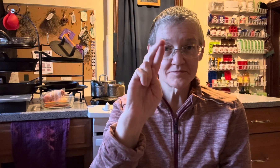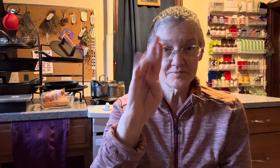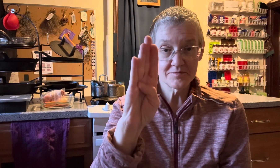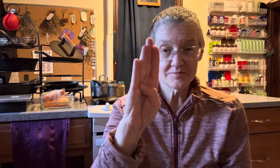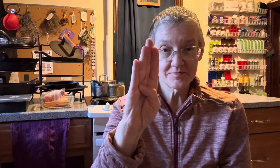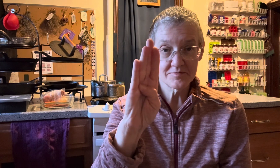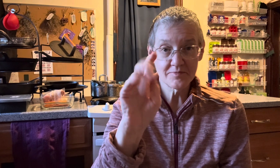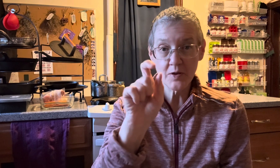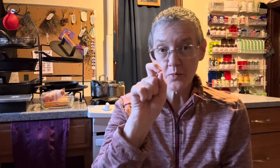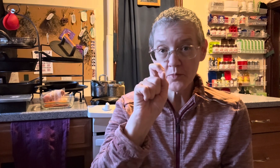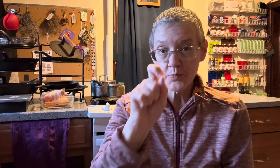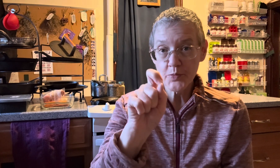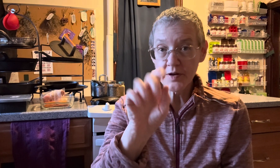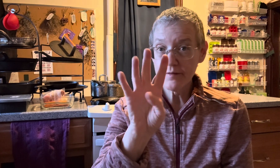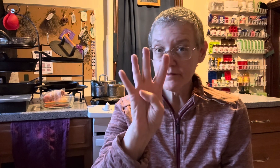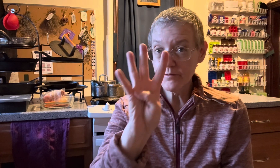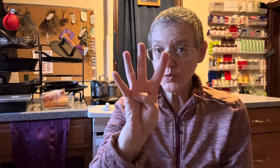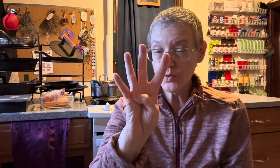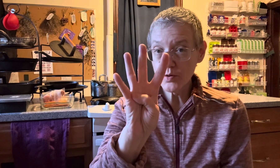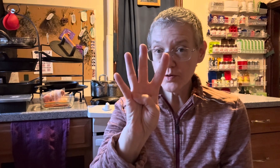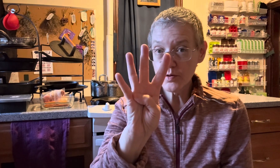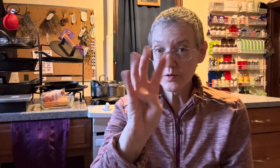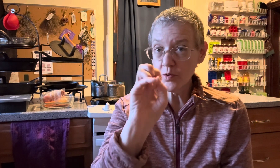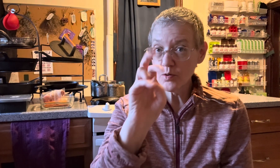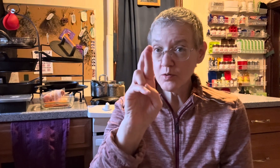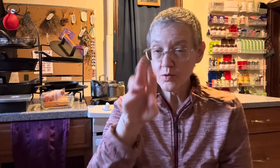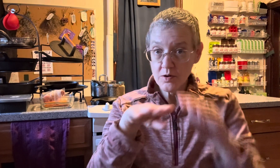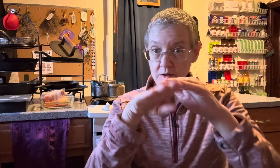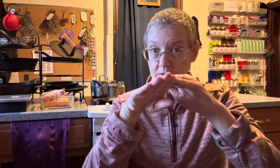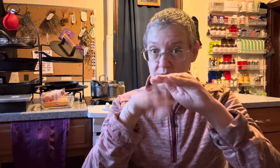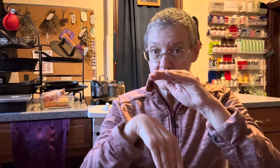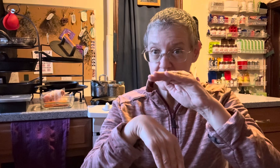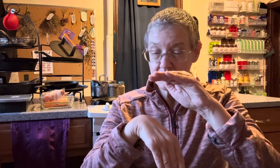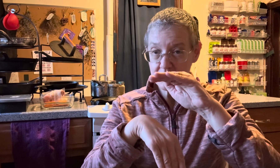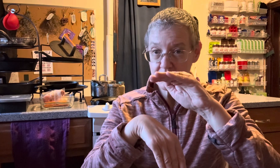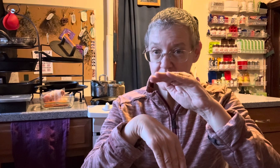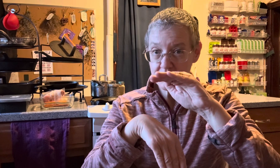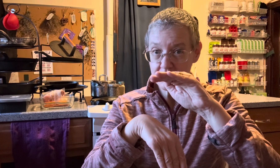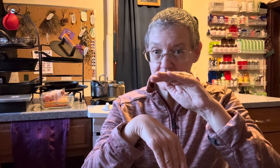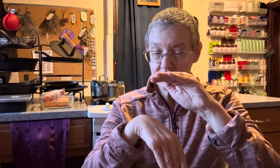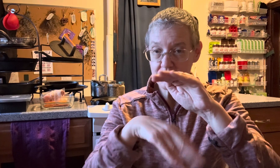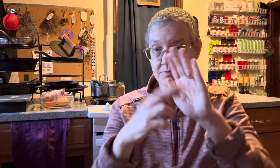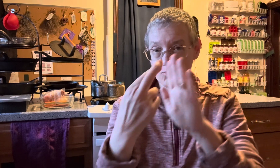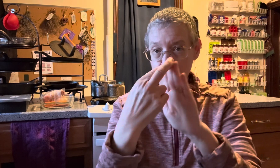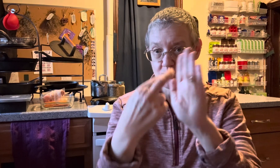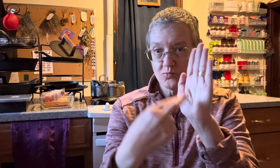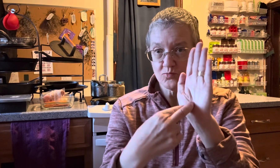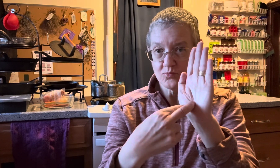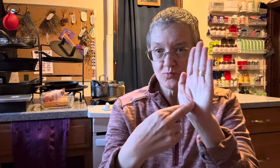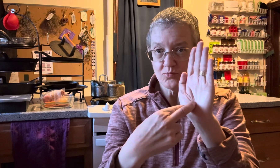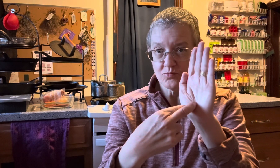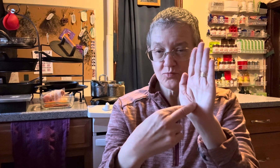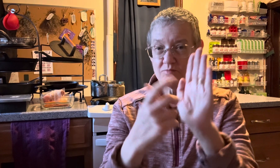if the total carbs are 0.4 or below, the rules, the